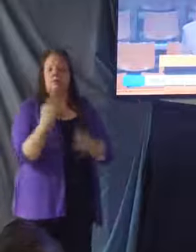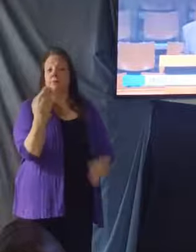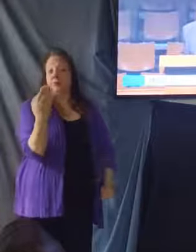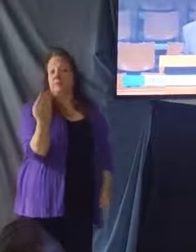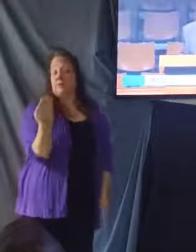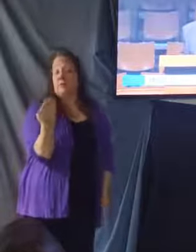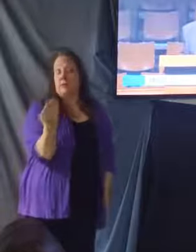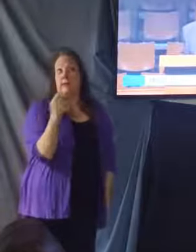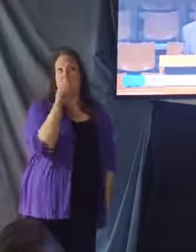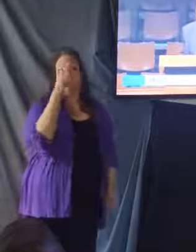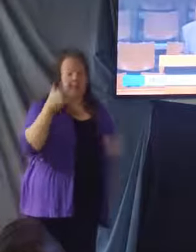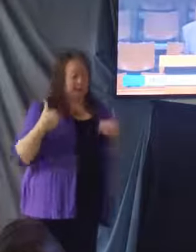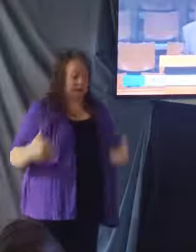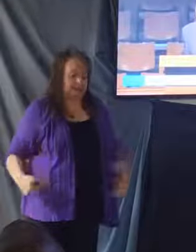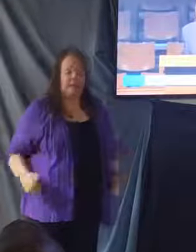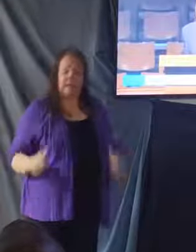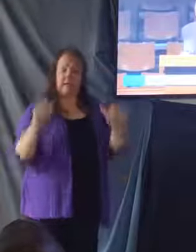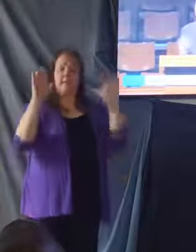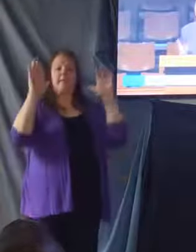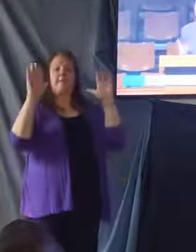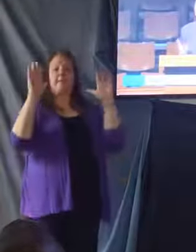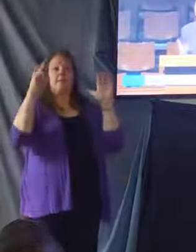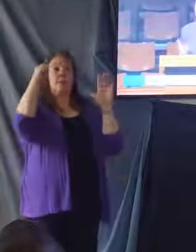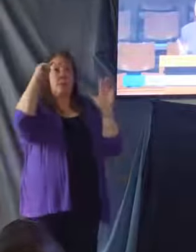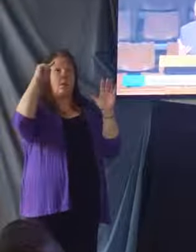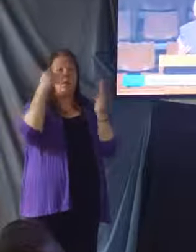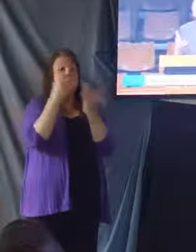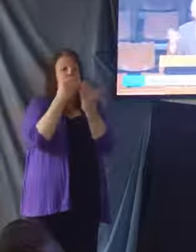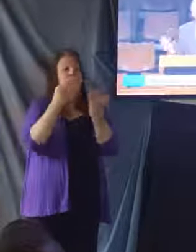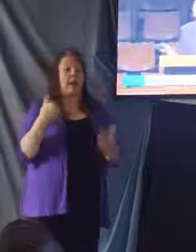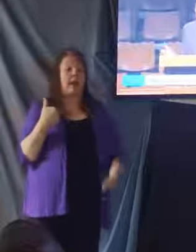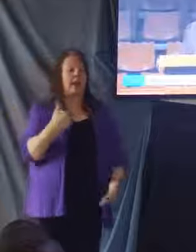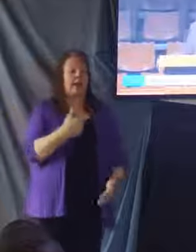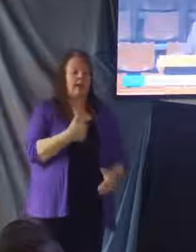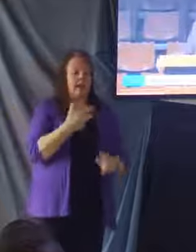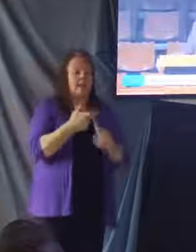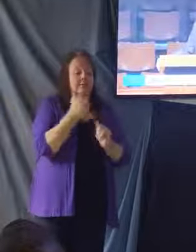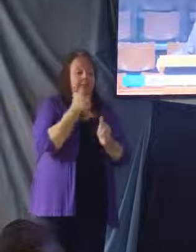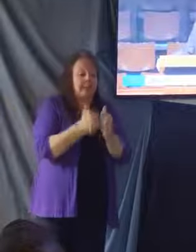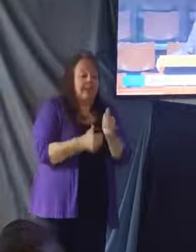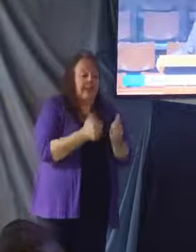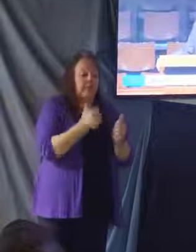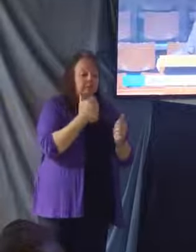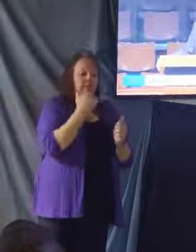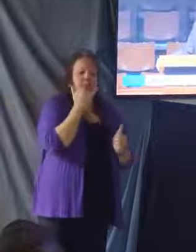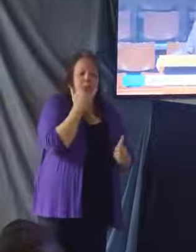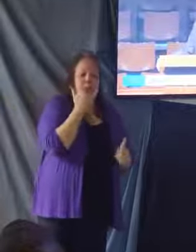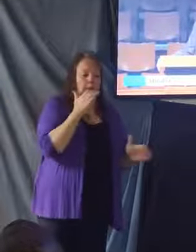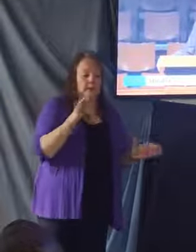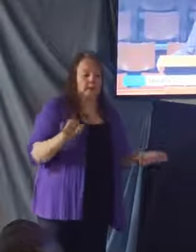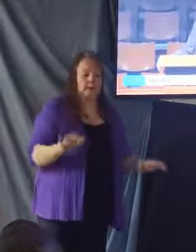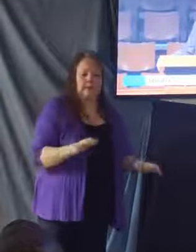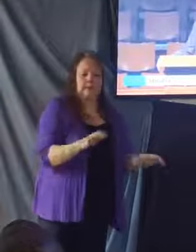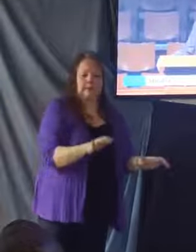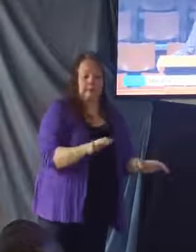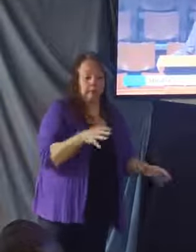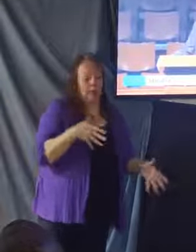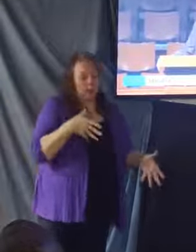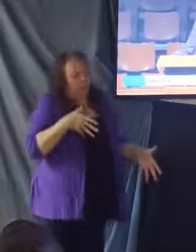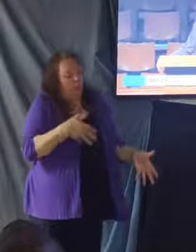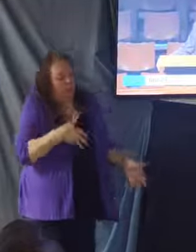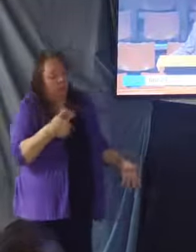14, he gave himself for us to redeem us from every lawless deed. Not to leave us